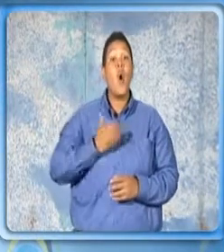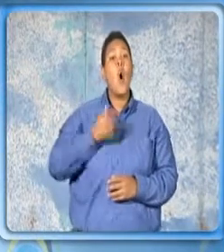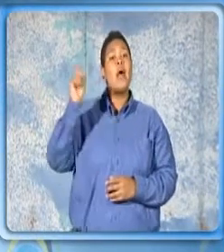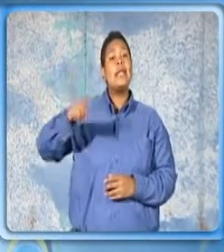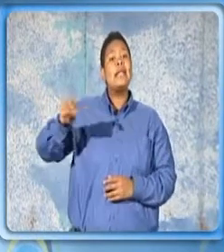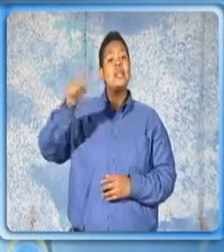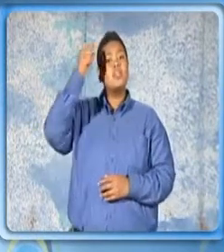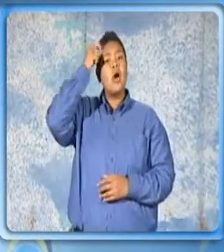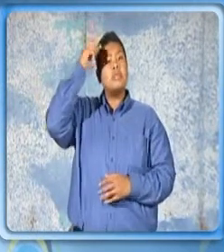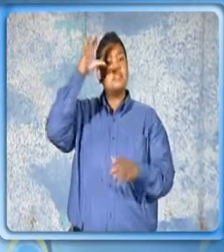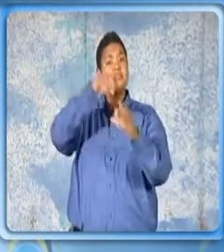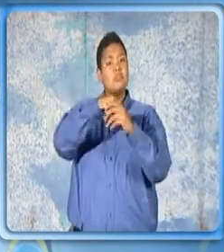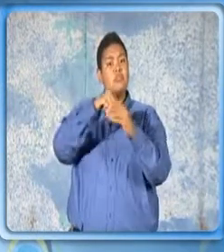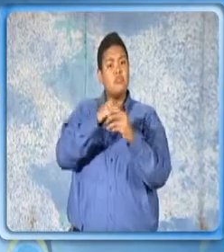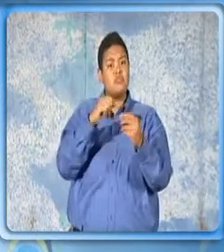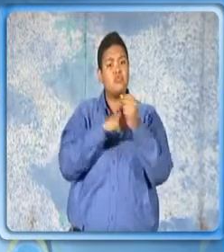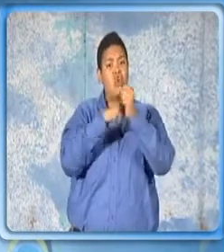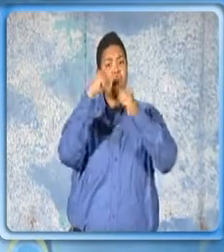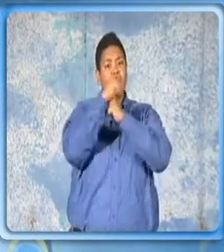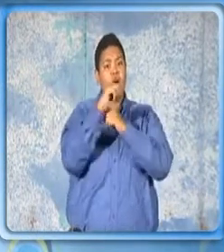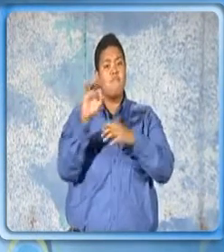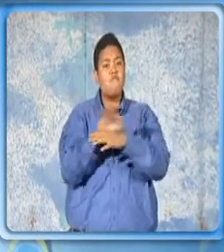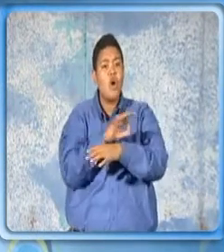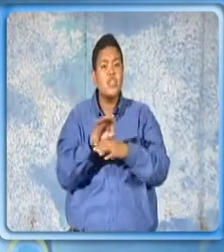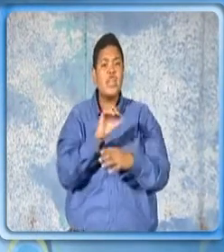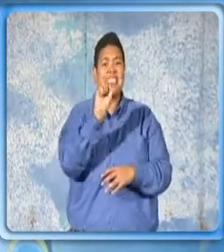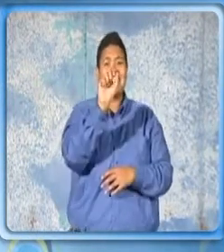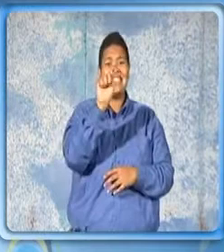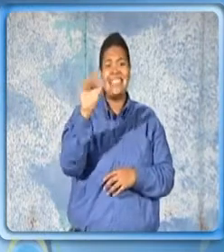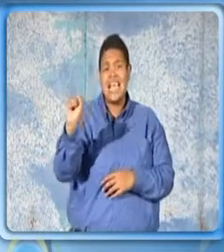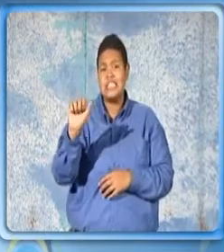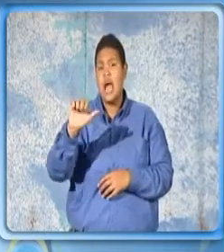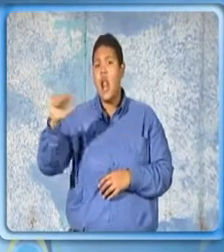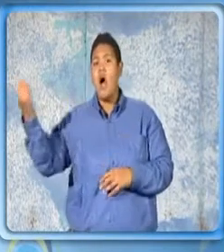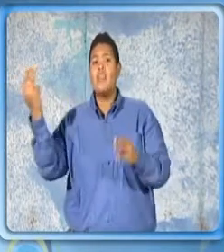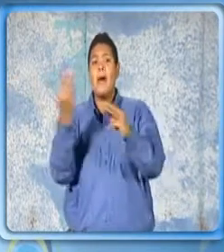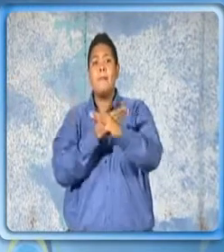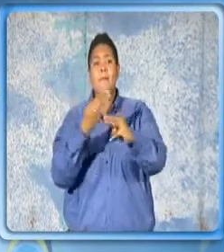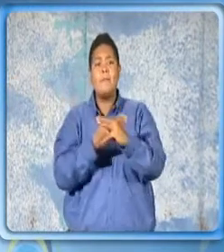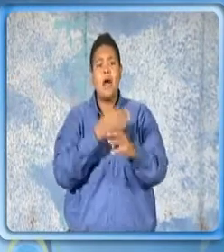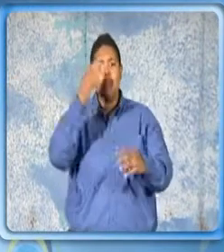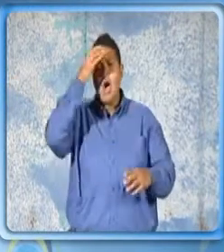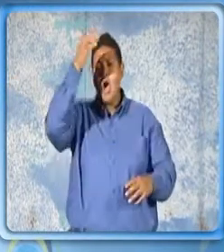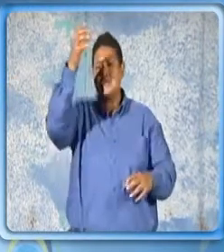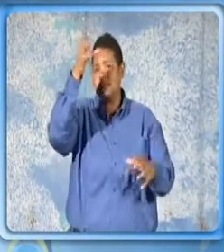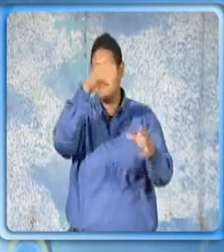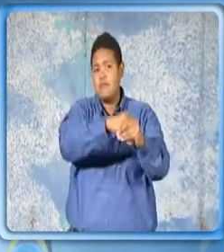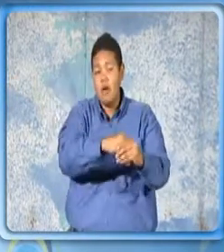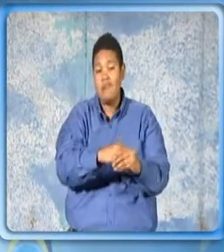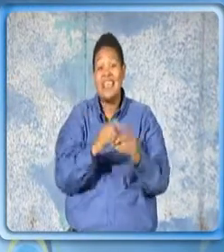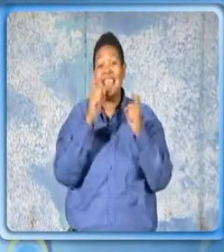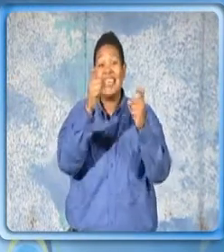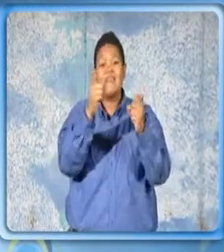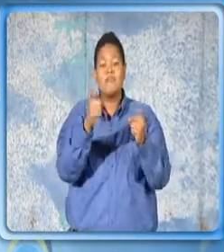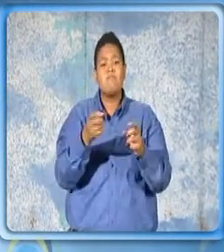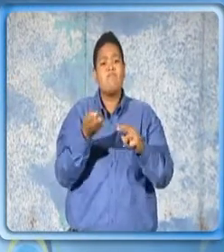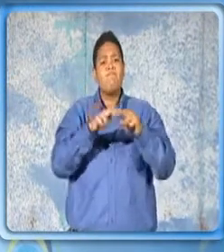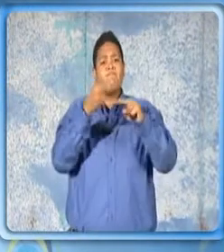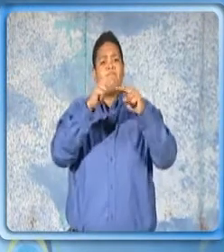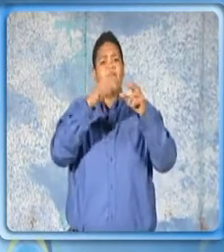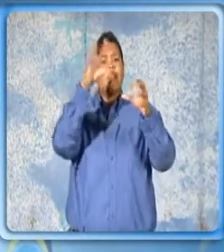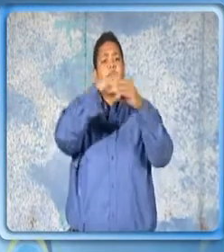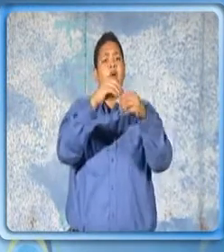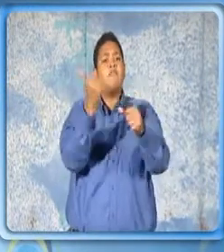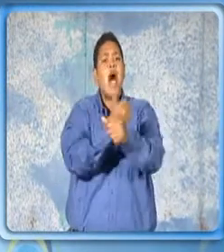the internal structure of functions, sets, and other mathematical concepts has given rise to the field of algebra